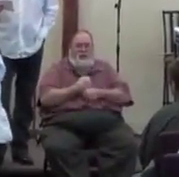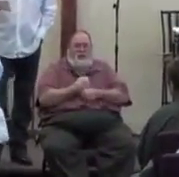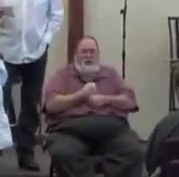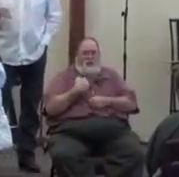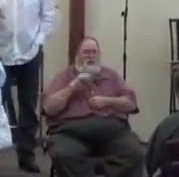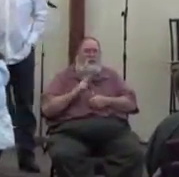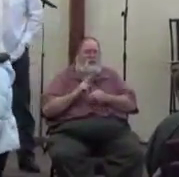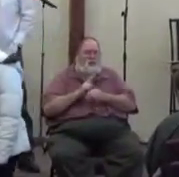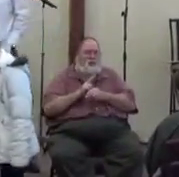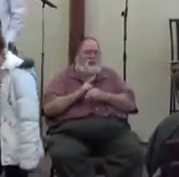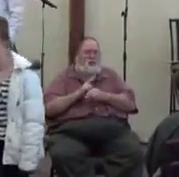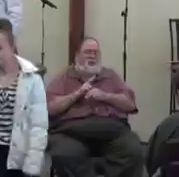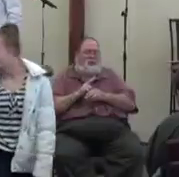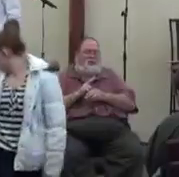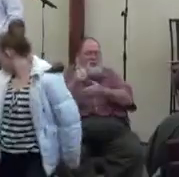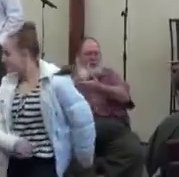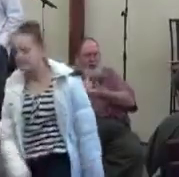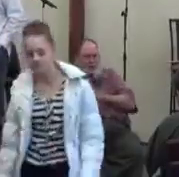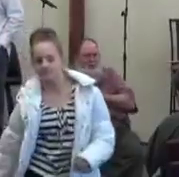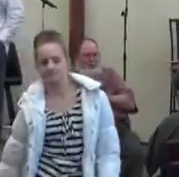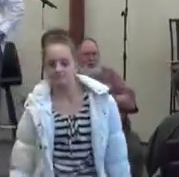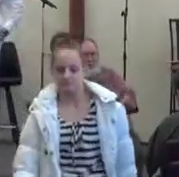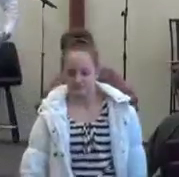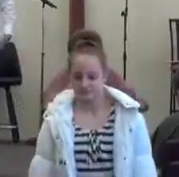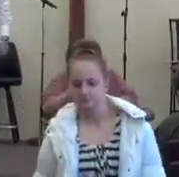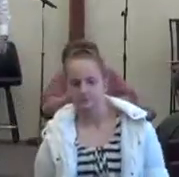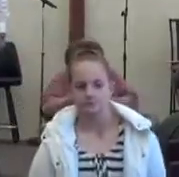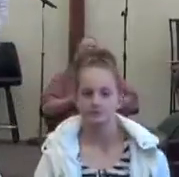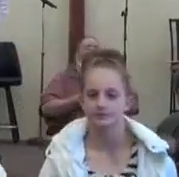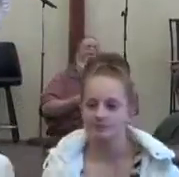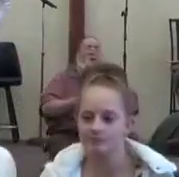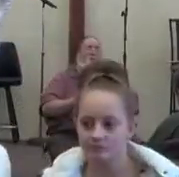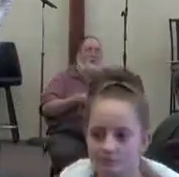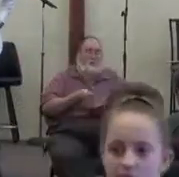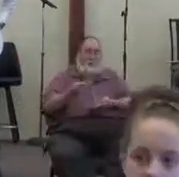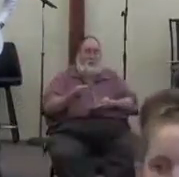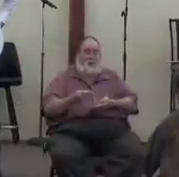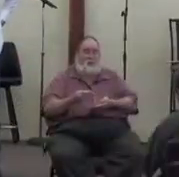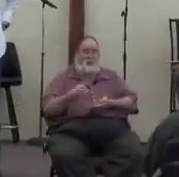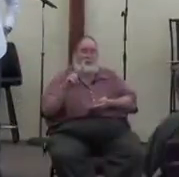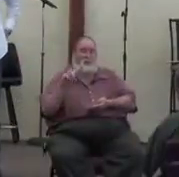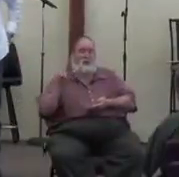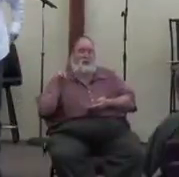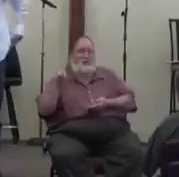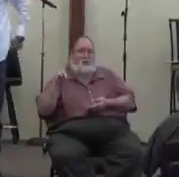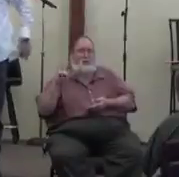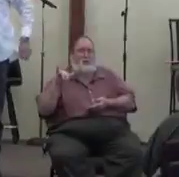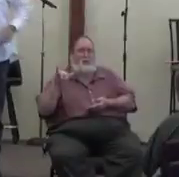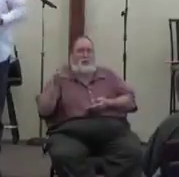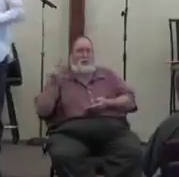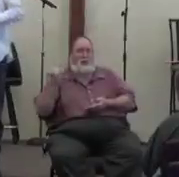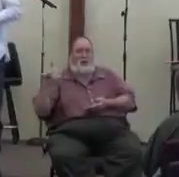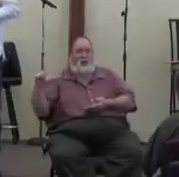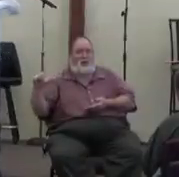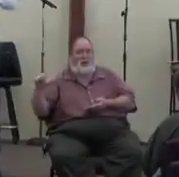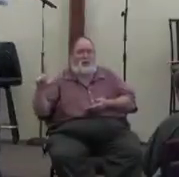We could use some help tomorrow. We bought some drywall for the church, 50 sheets and 5-inch drywall. That stuff heavy.